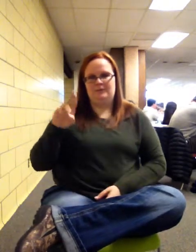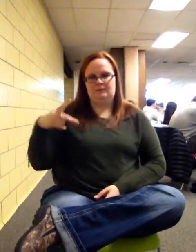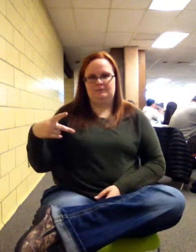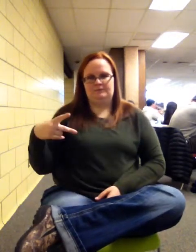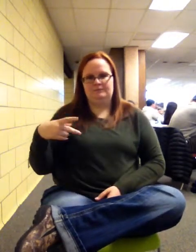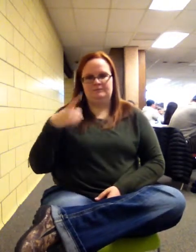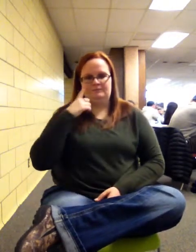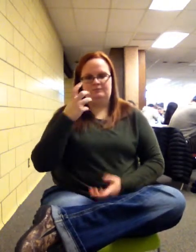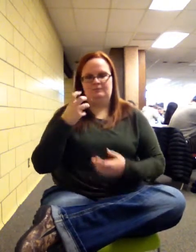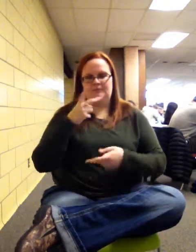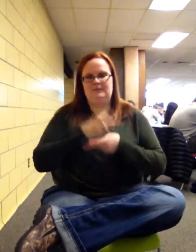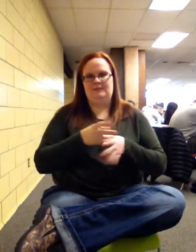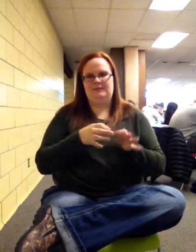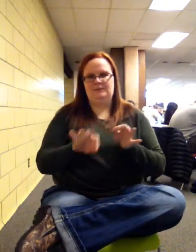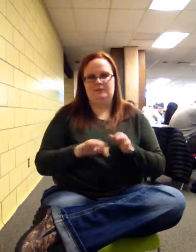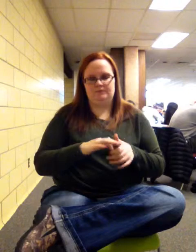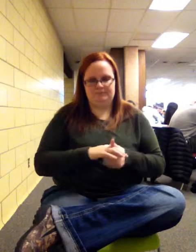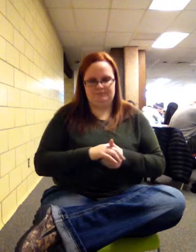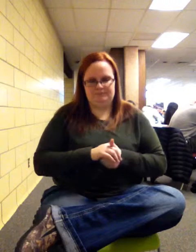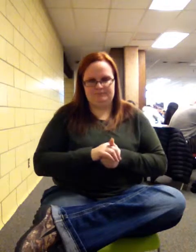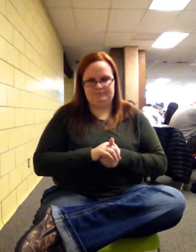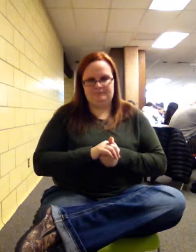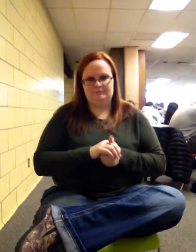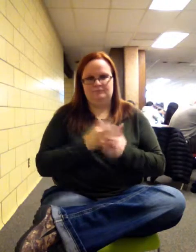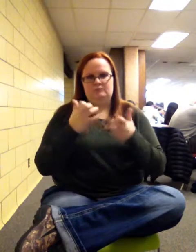it simple. We want to keep it basic.